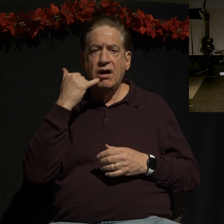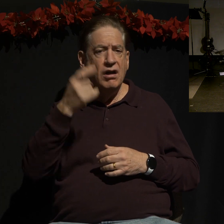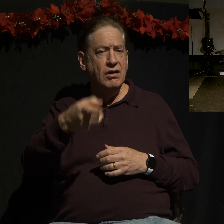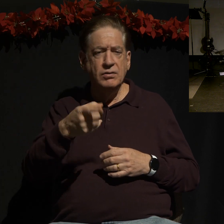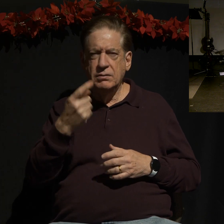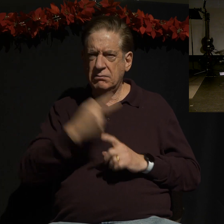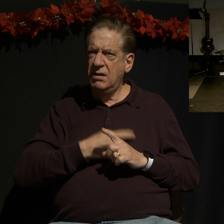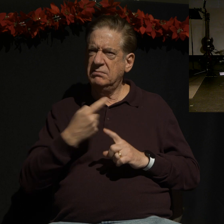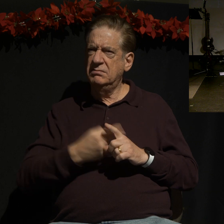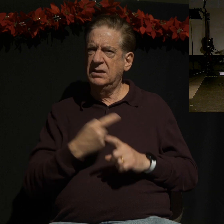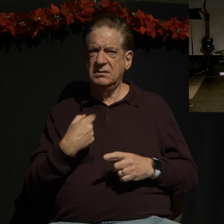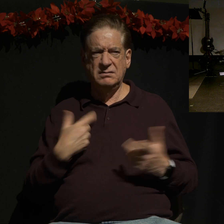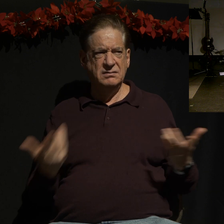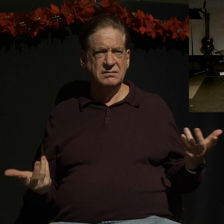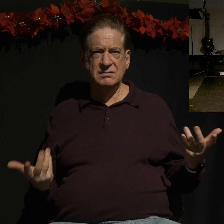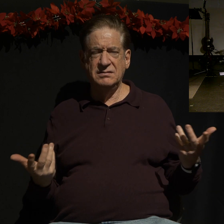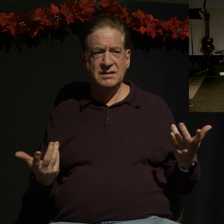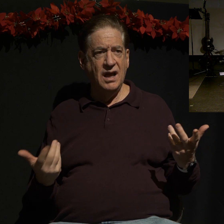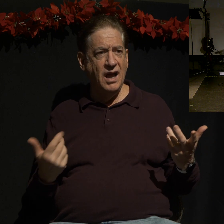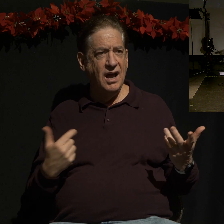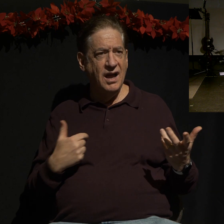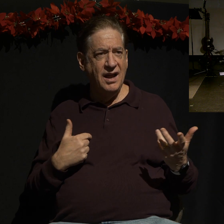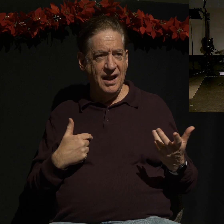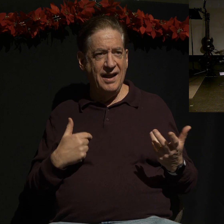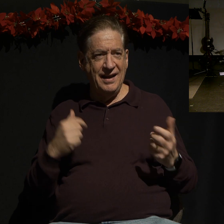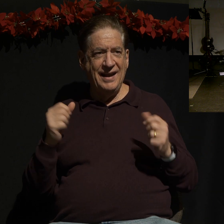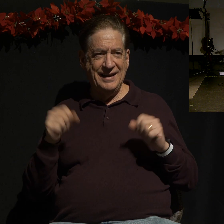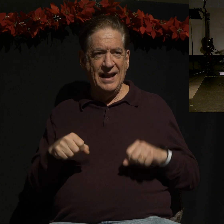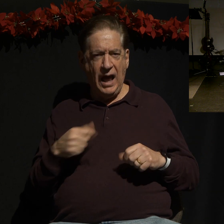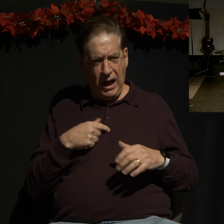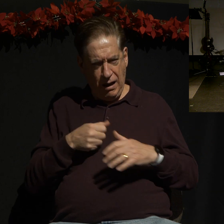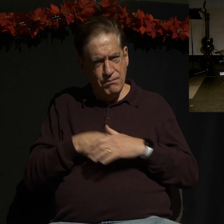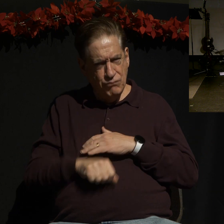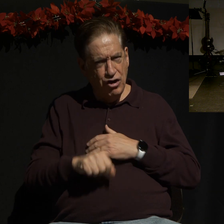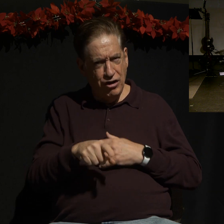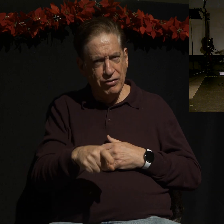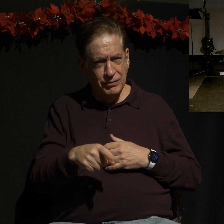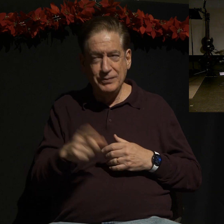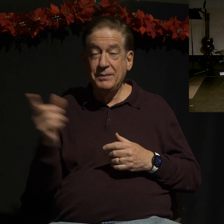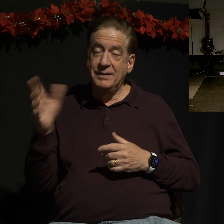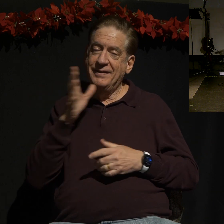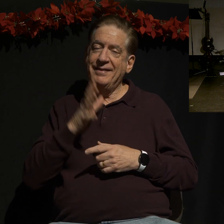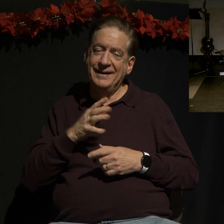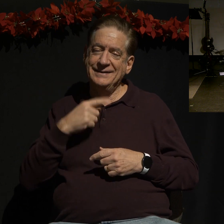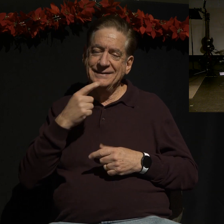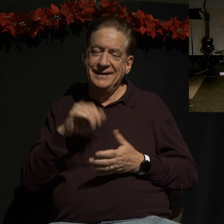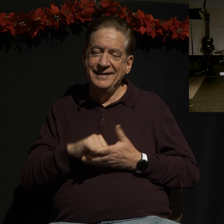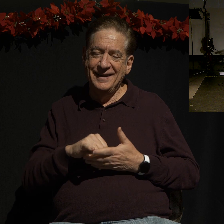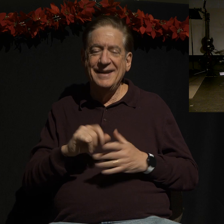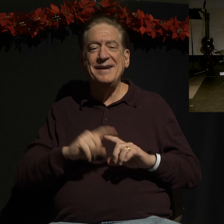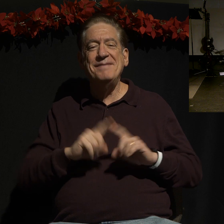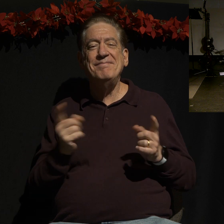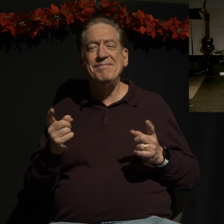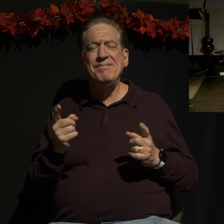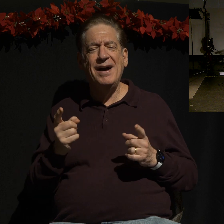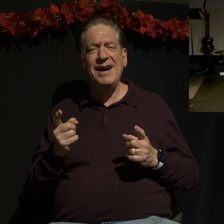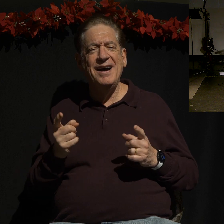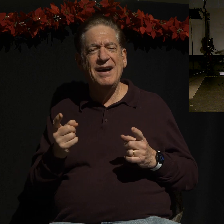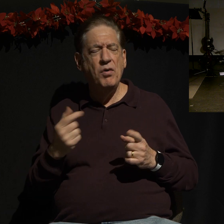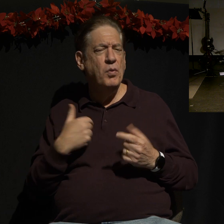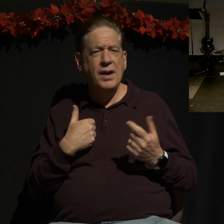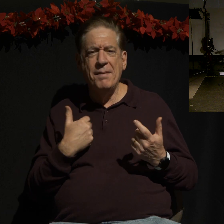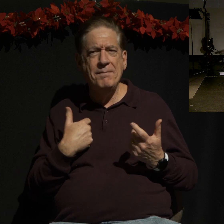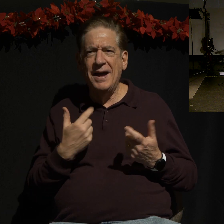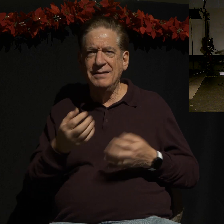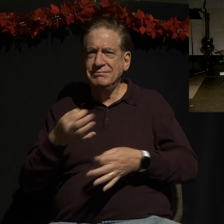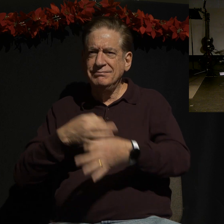and you think, I birthed you. I mean, probably only the ladies think that. But you're like, what am I getting